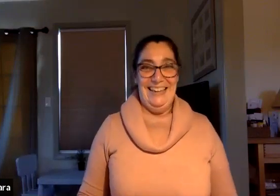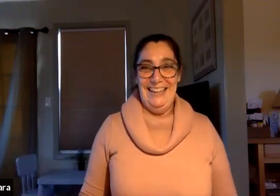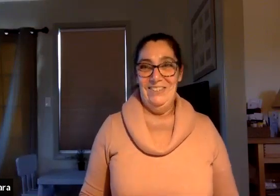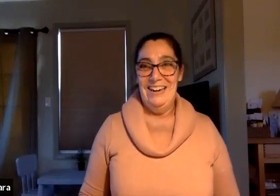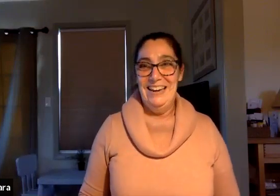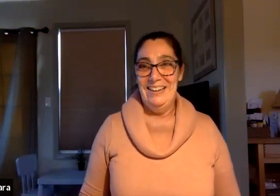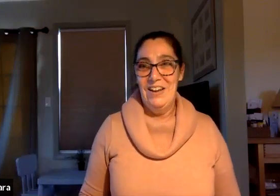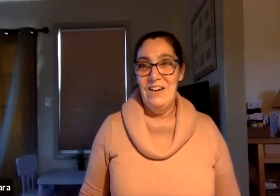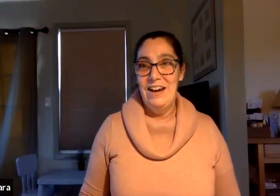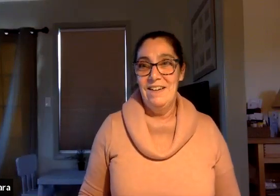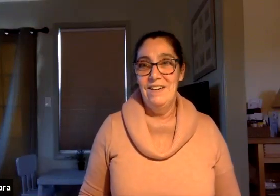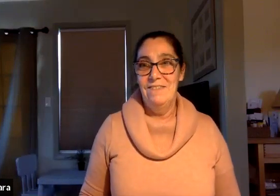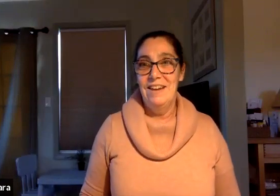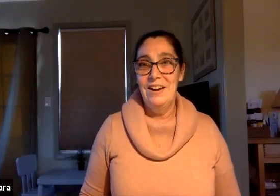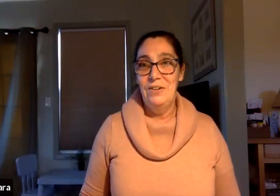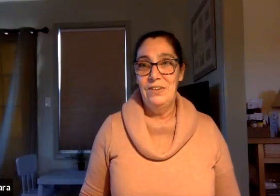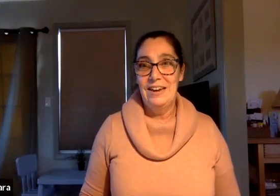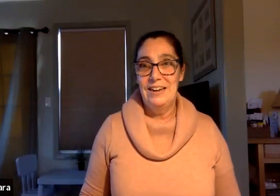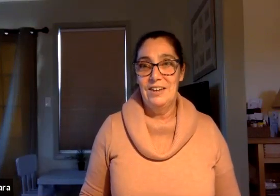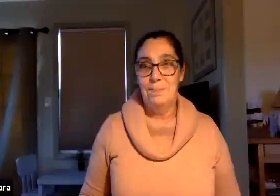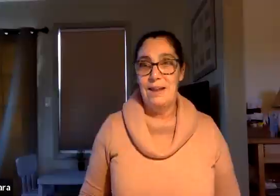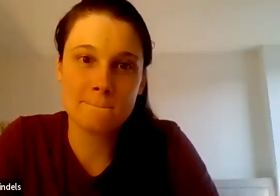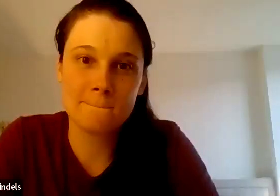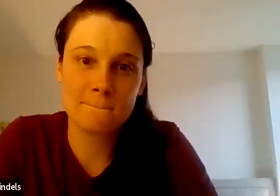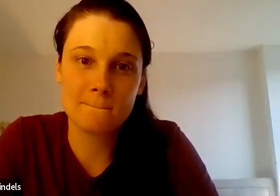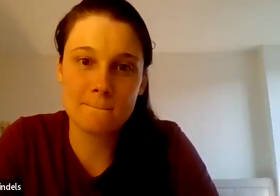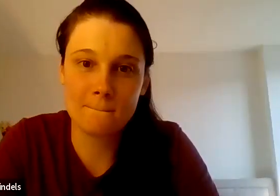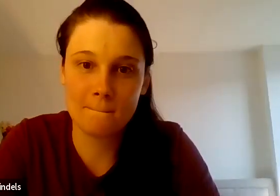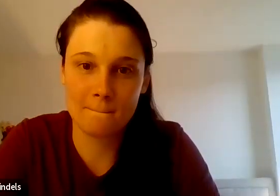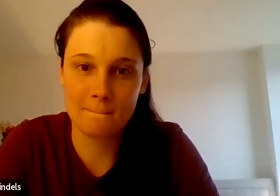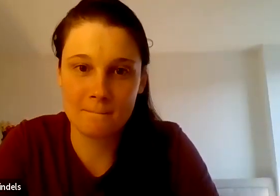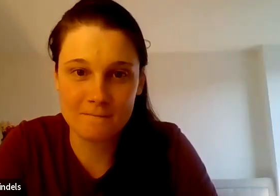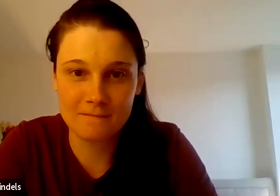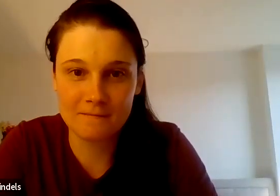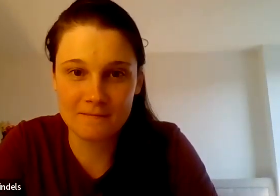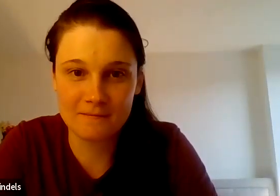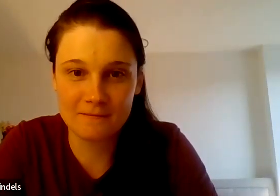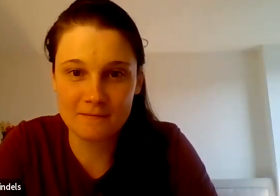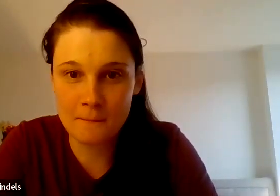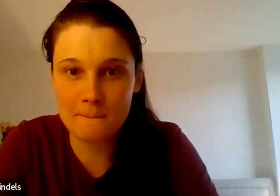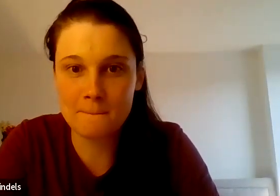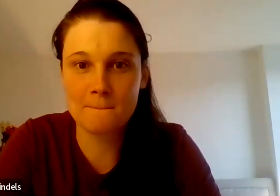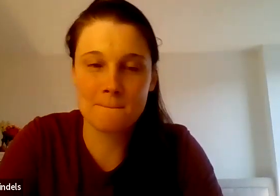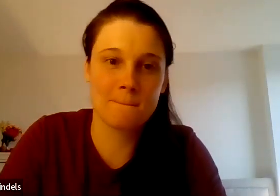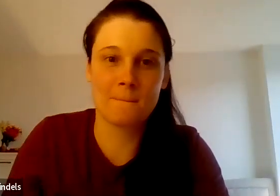That's where he is. All right, are you ready? Who's gonna get spotlighted next? Oh, Got the long name.